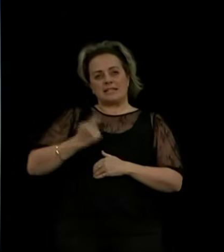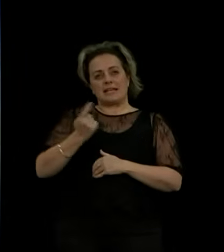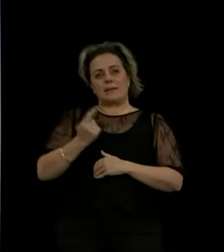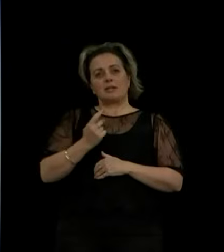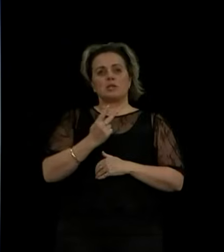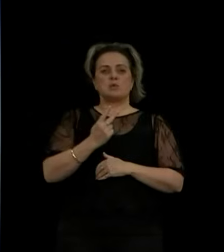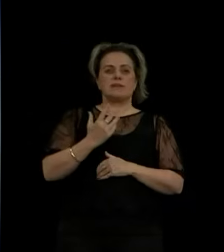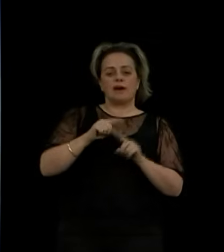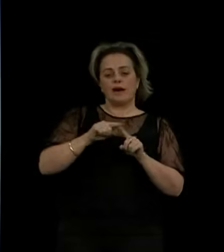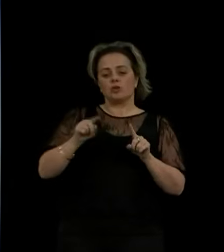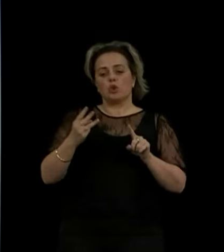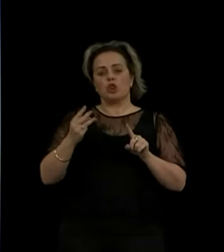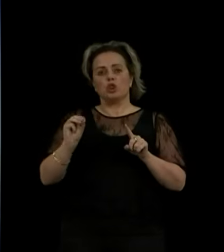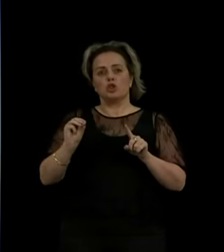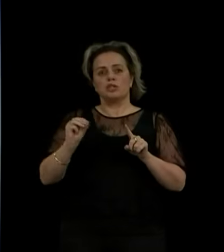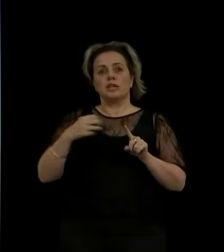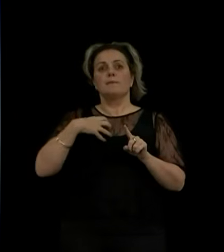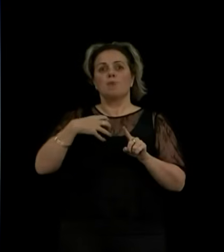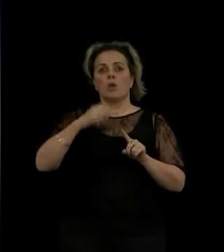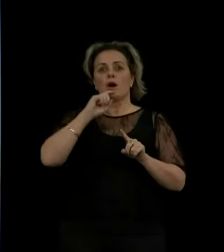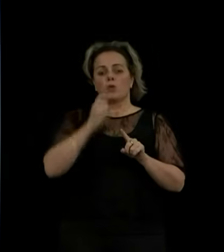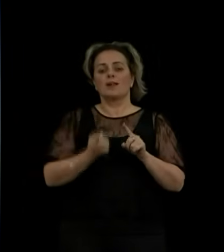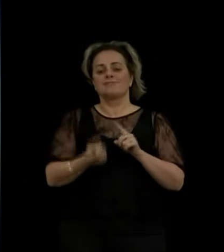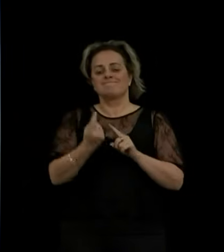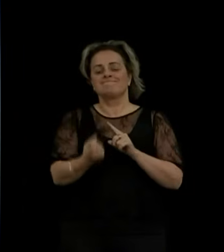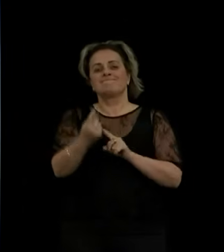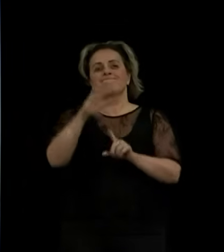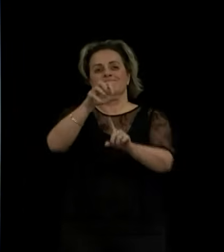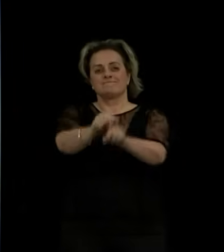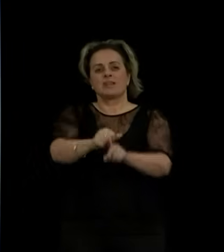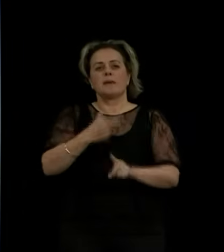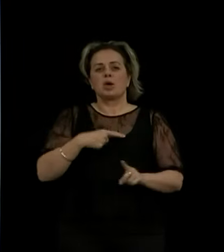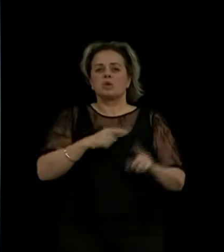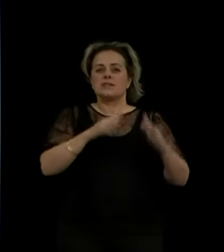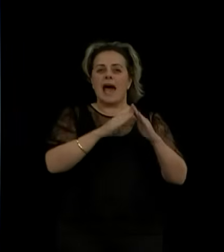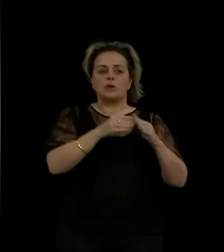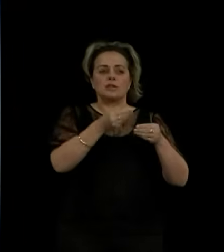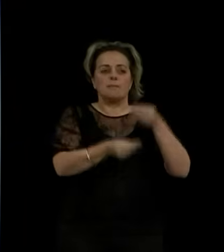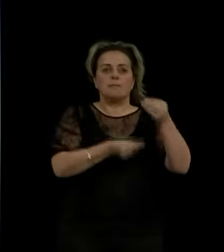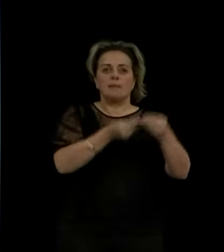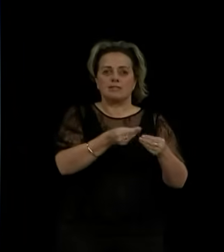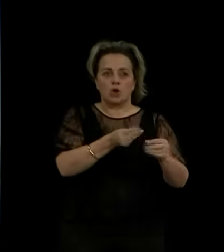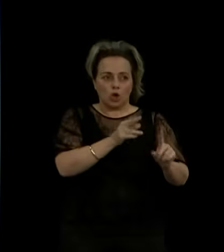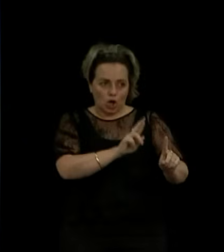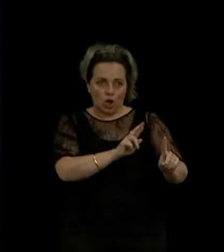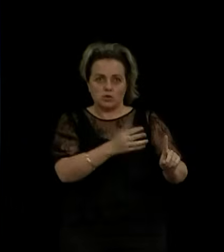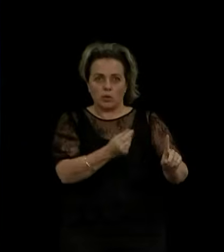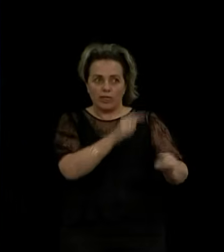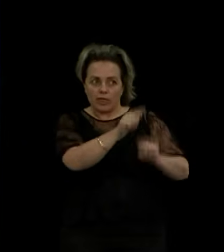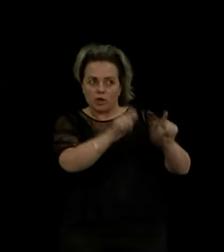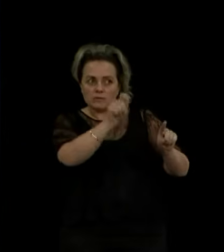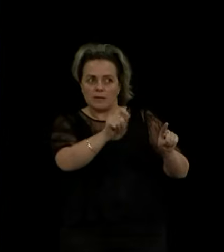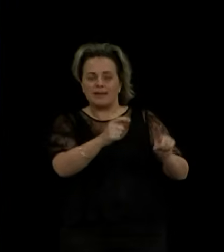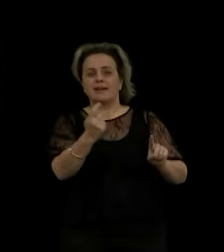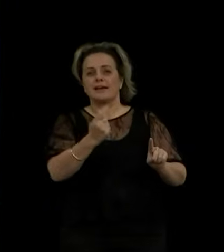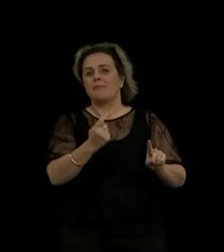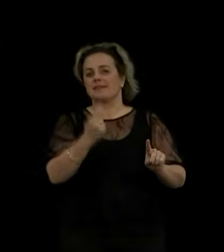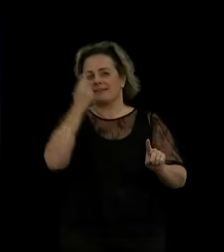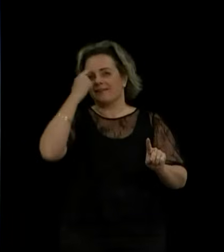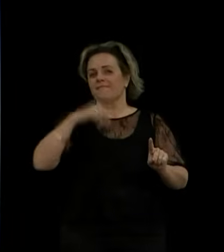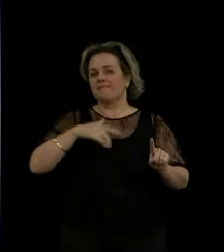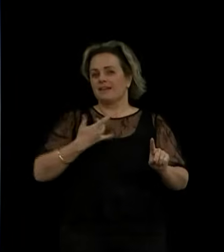25 and 30 additional cases just from those close household and other close contacts. And finally, just